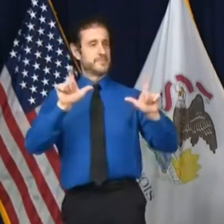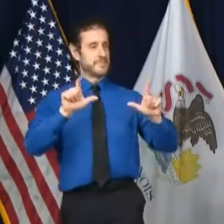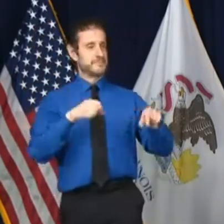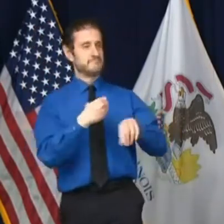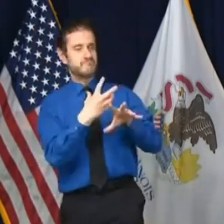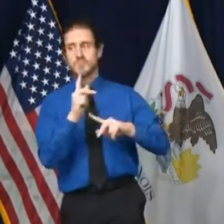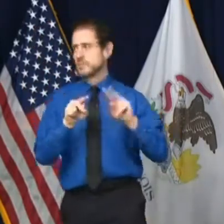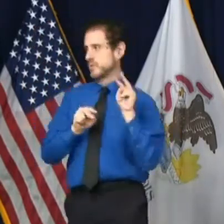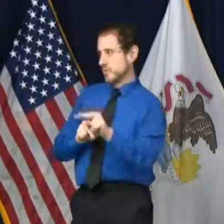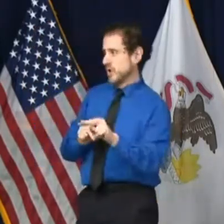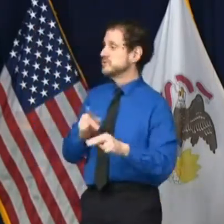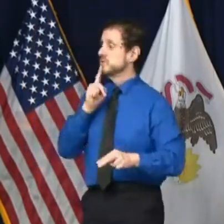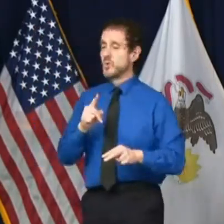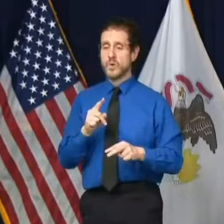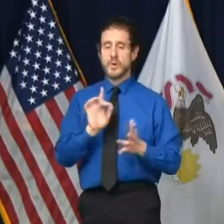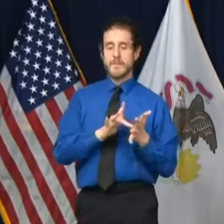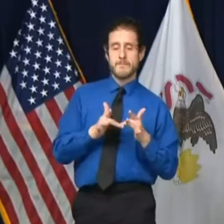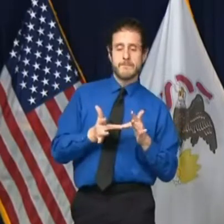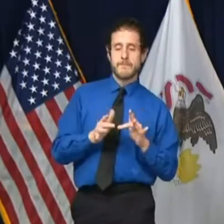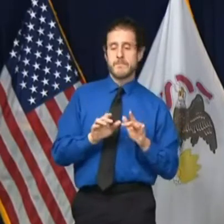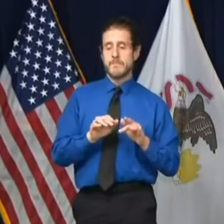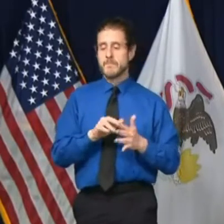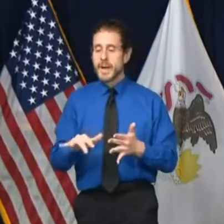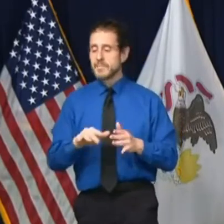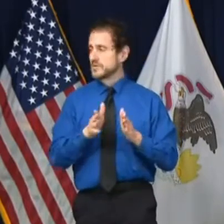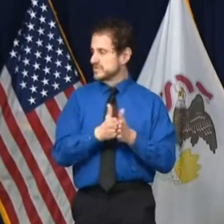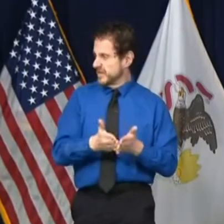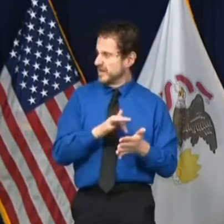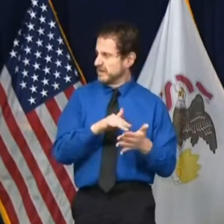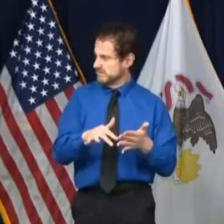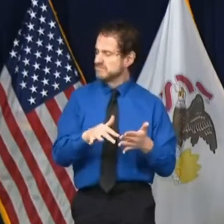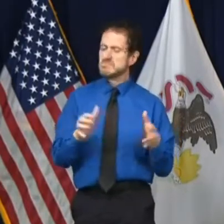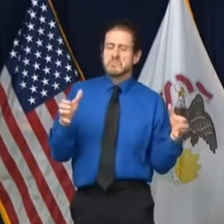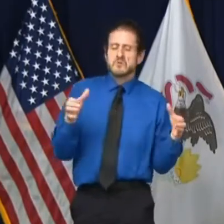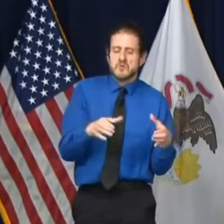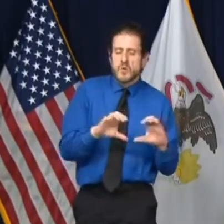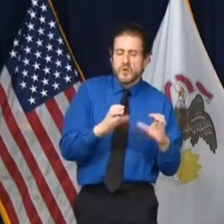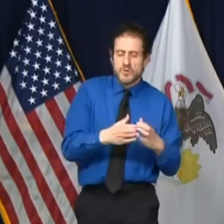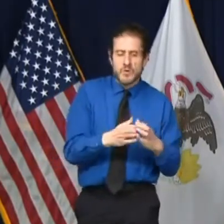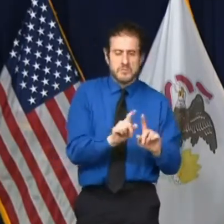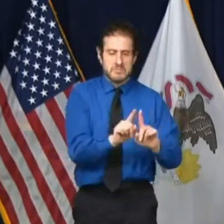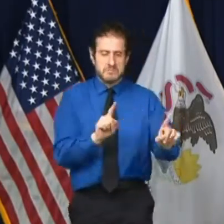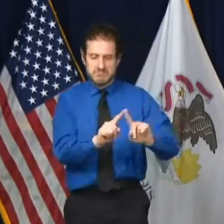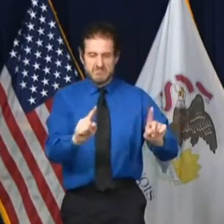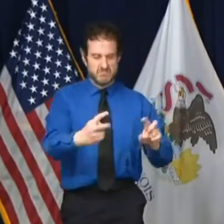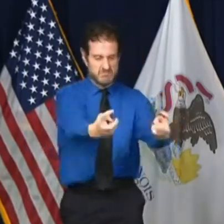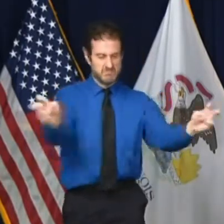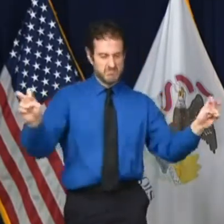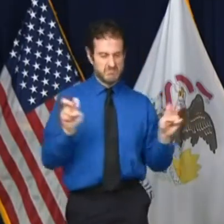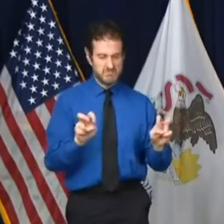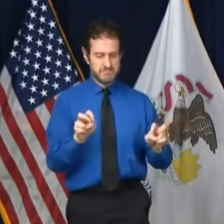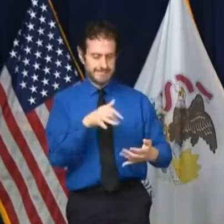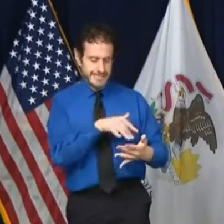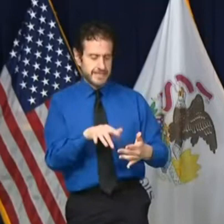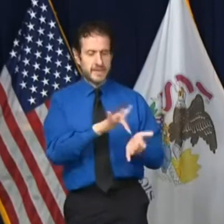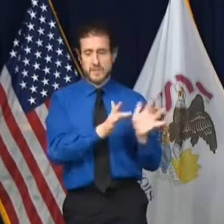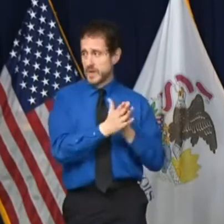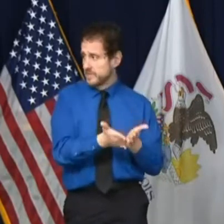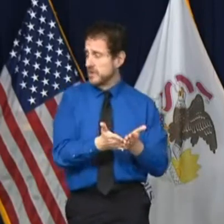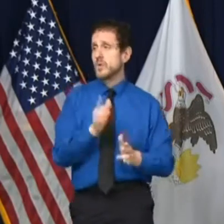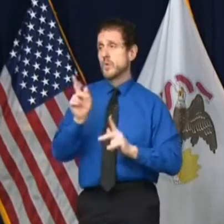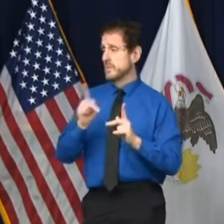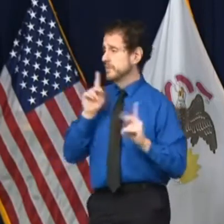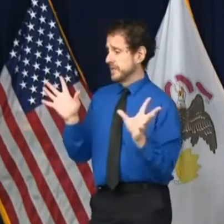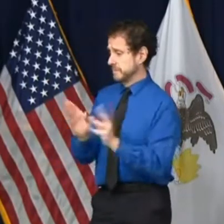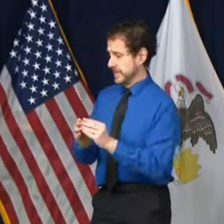a small group, again, socially distant. And we've provided other suggestions of ways that people could get together to have services,